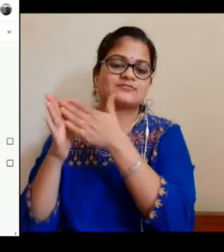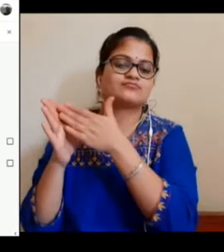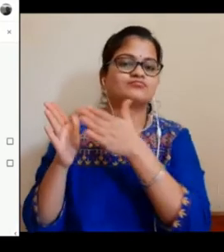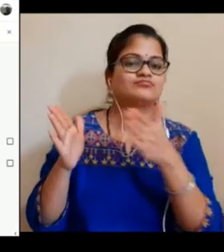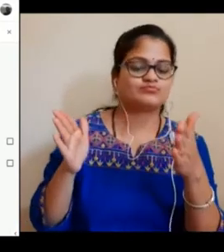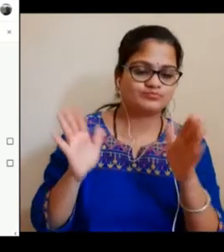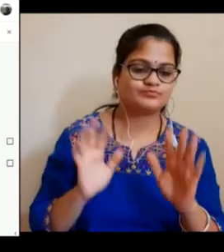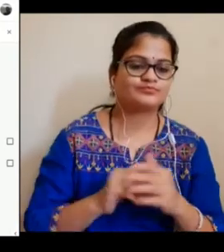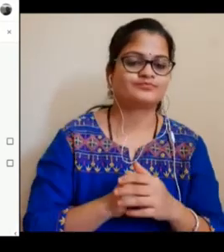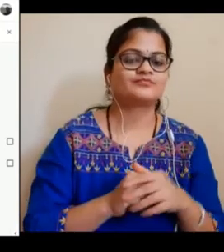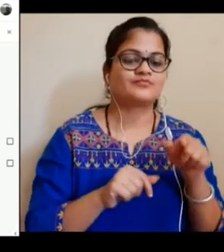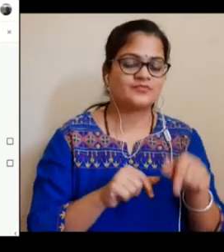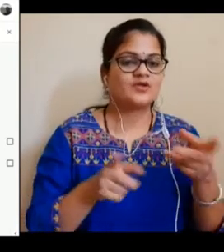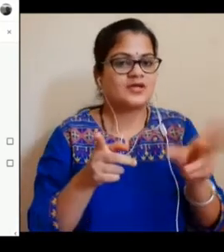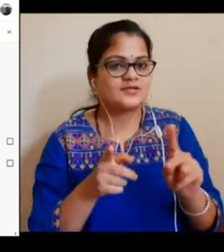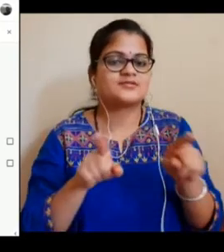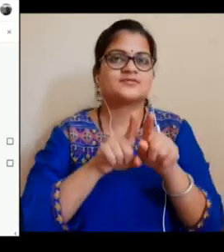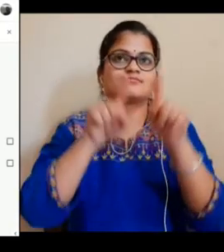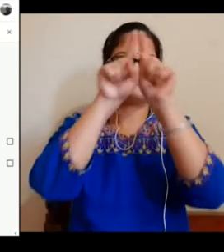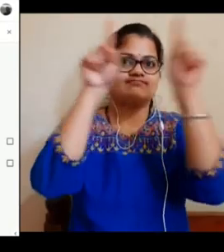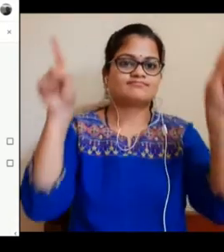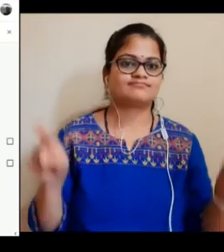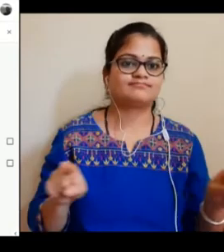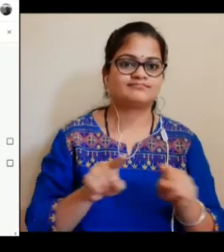And again, I will insert one rectangle